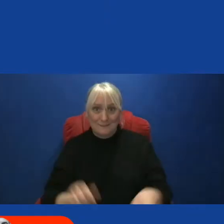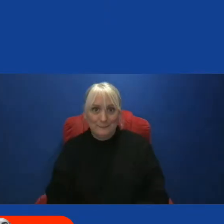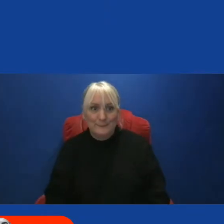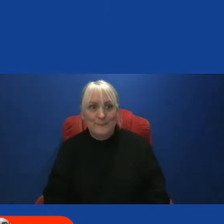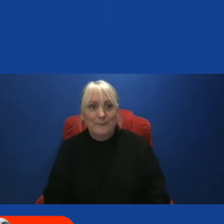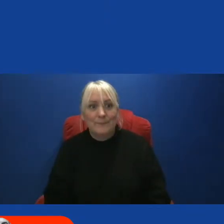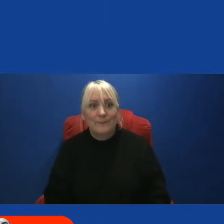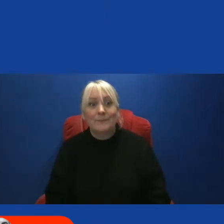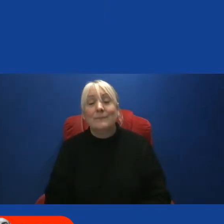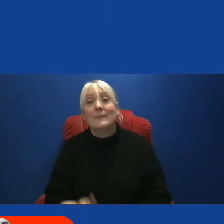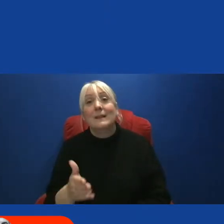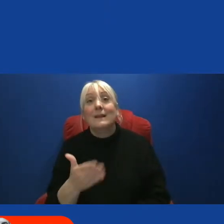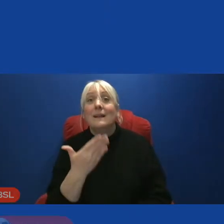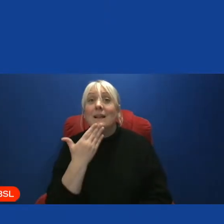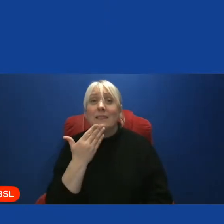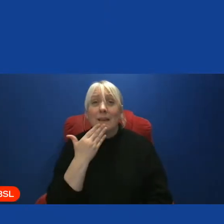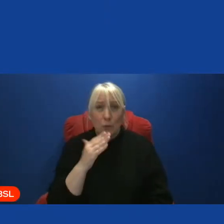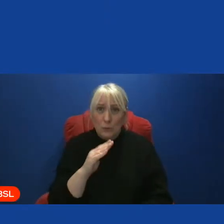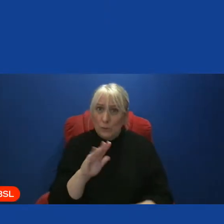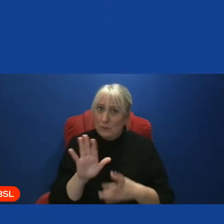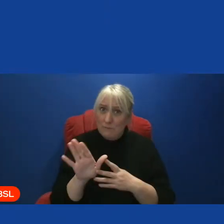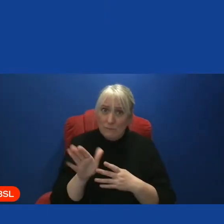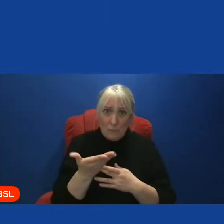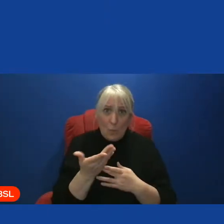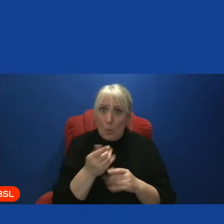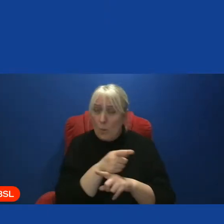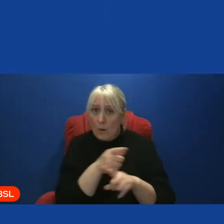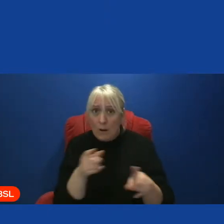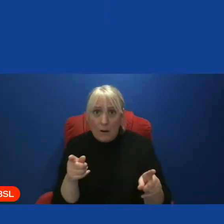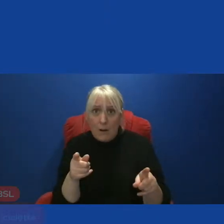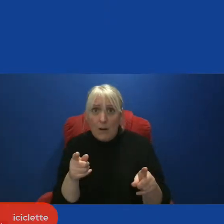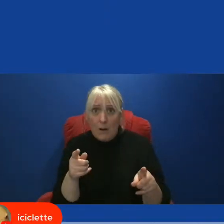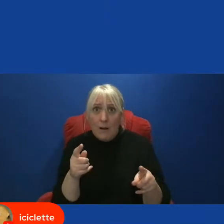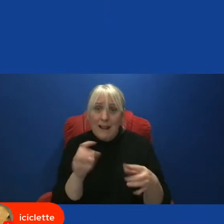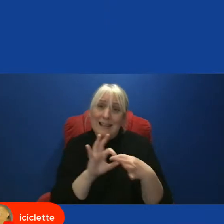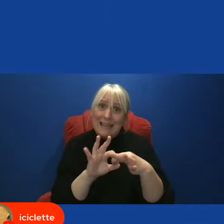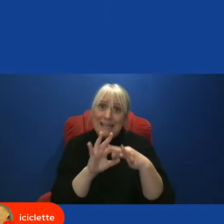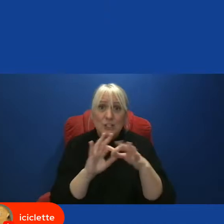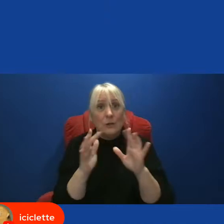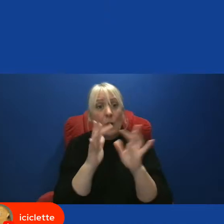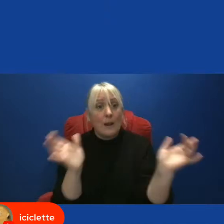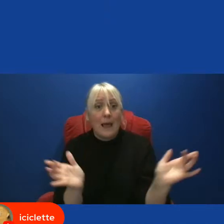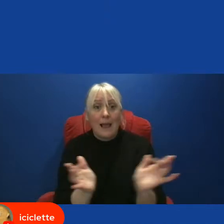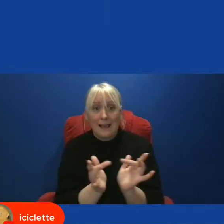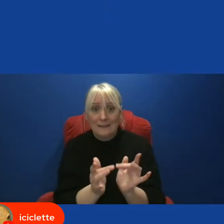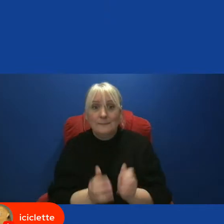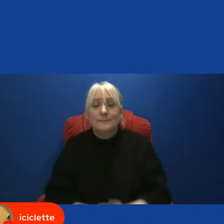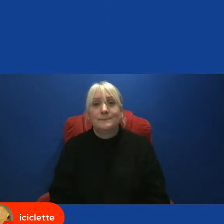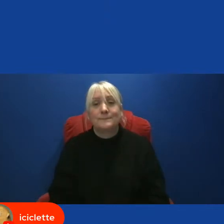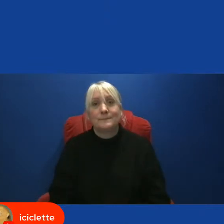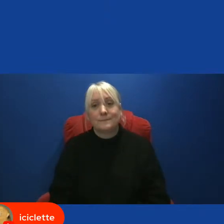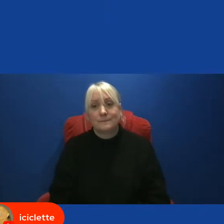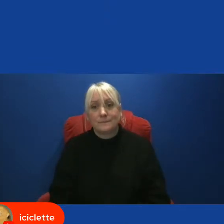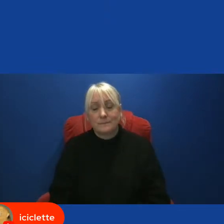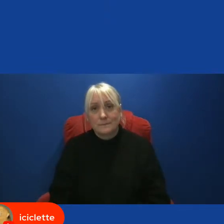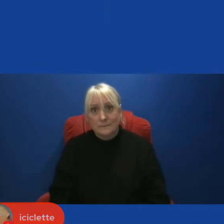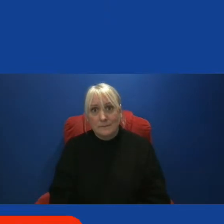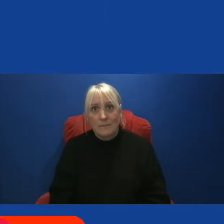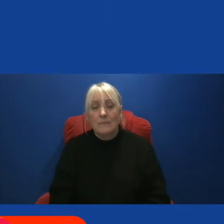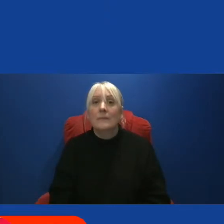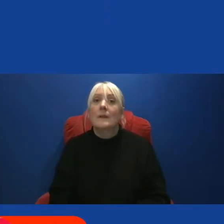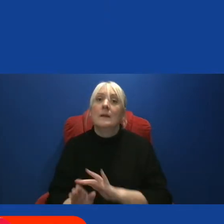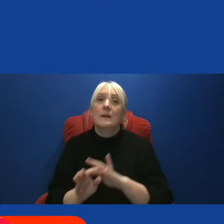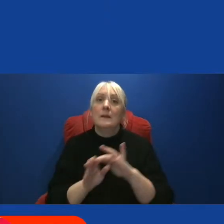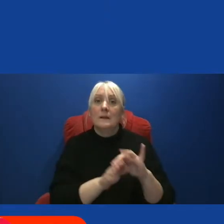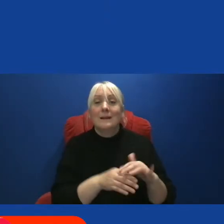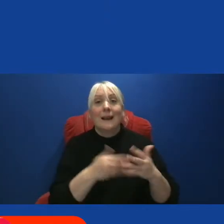for all of those who are engaging and interacting online as well during this period. So we are going to move on to our final